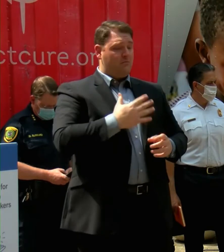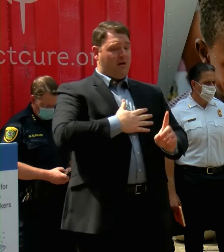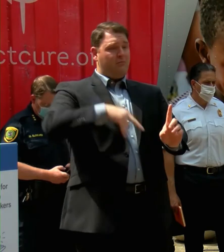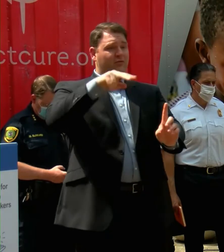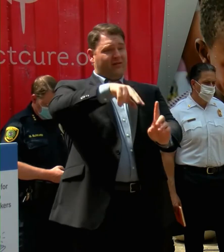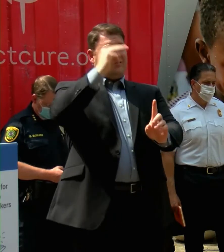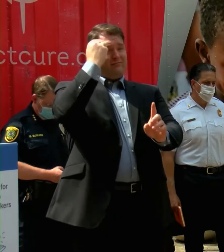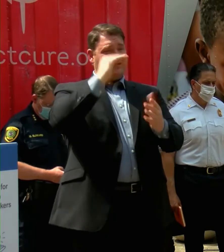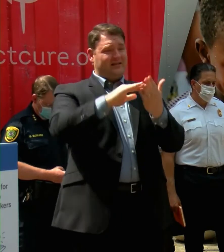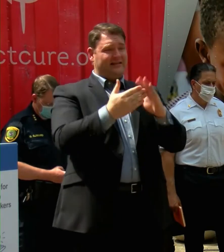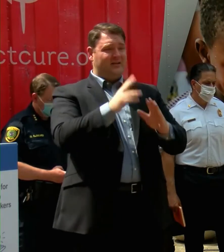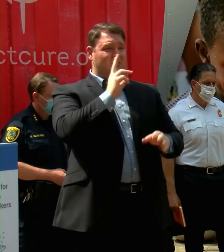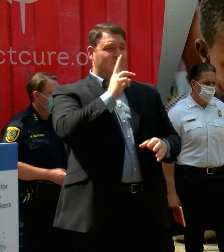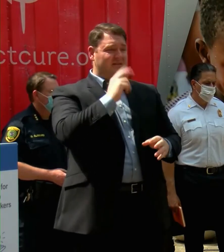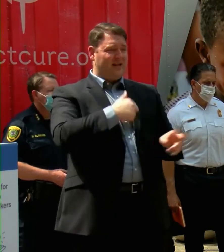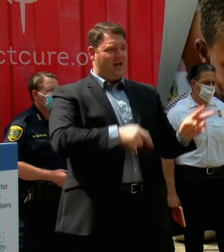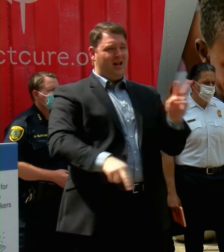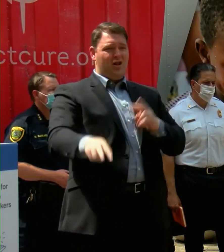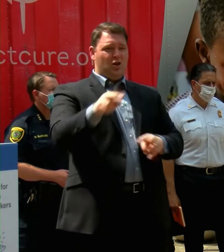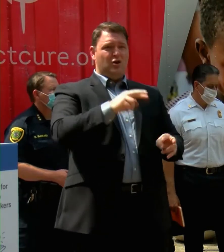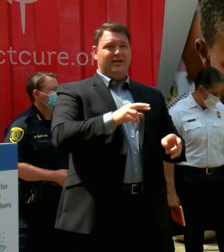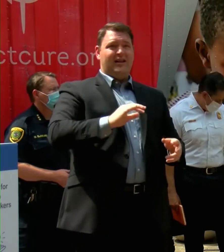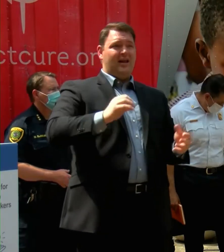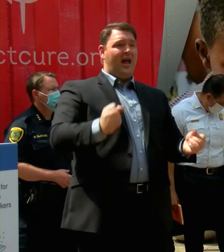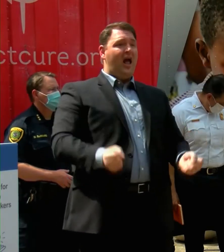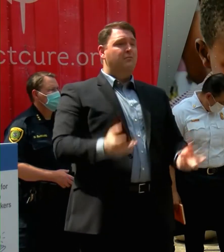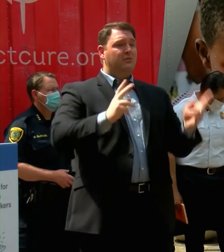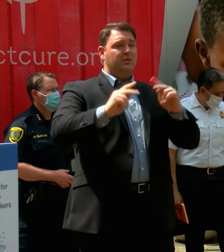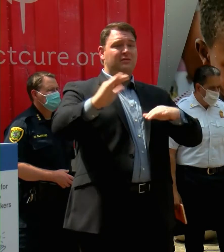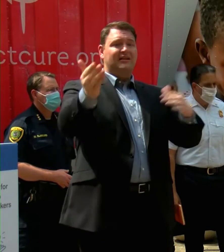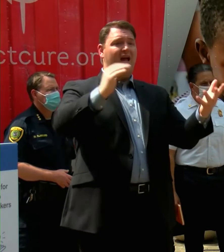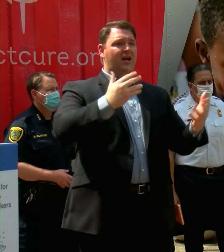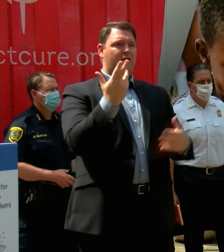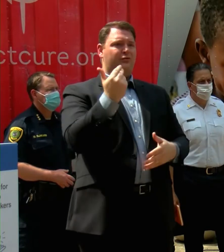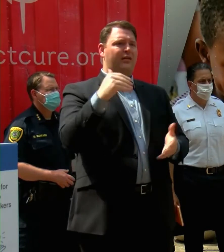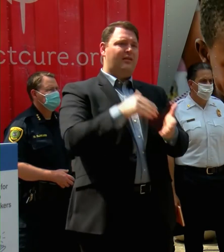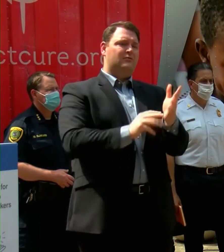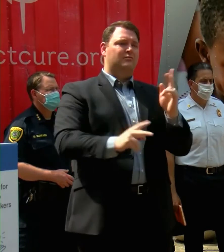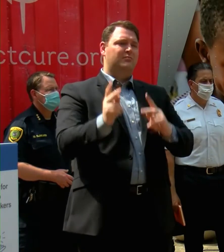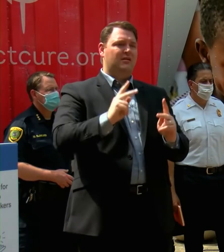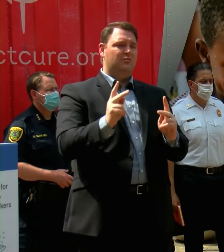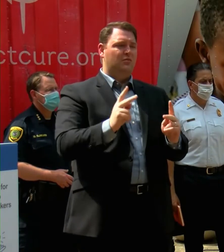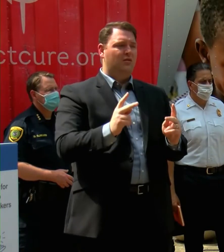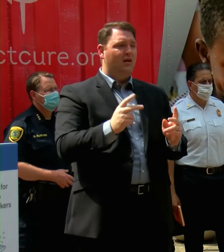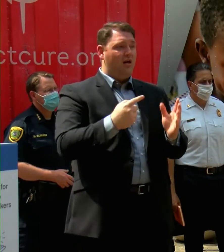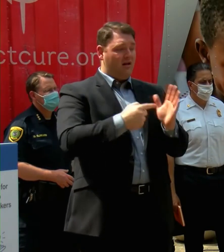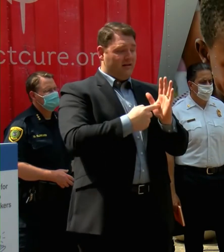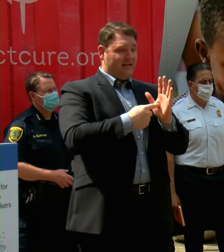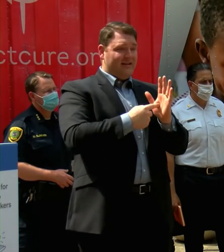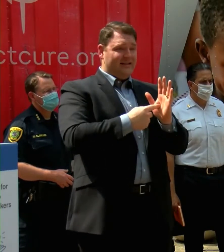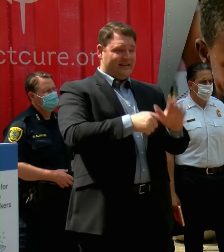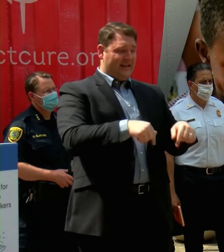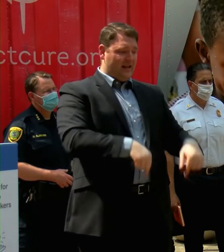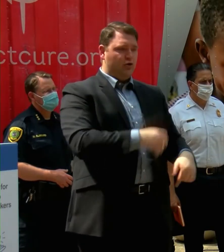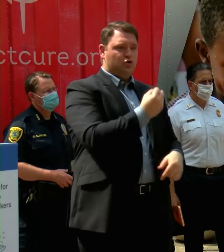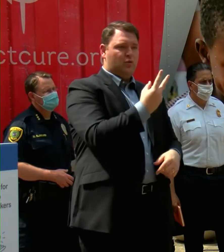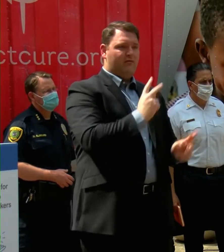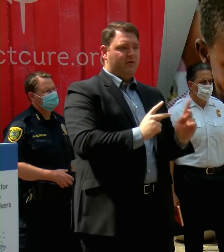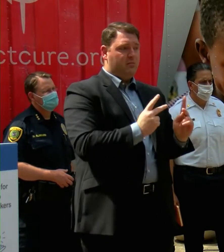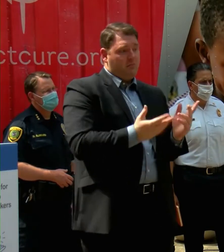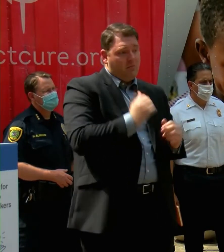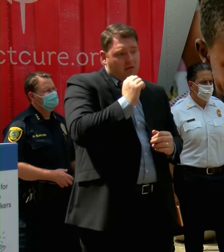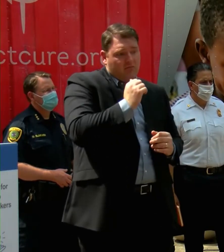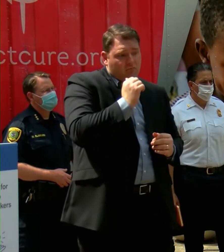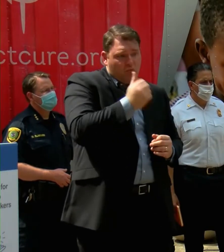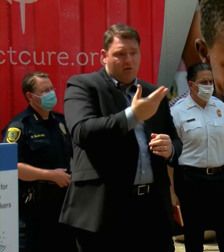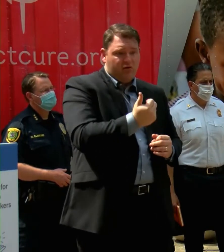United States, and that number being more than 13,000, and the number for the city of Houston, for example, is, let's say 12 today, could be 13, could